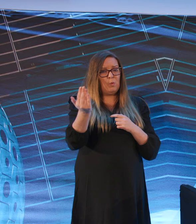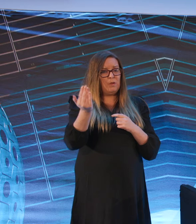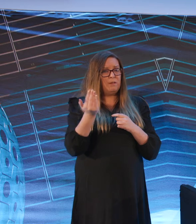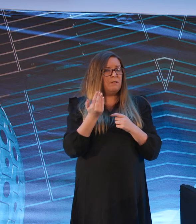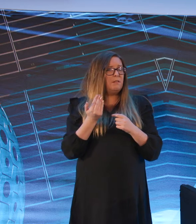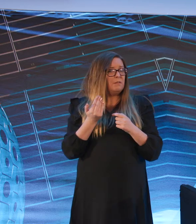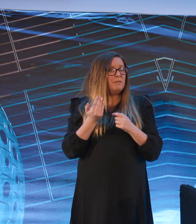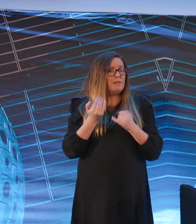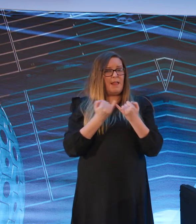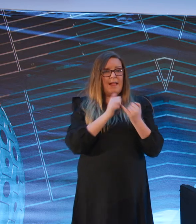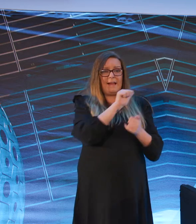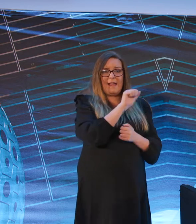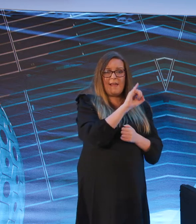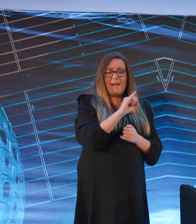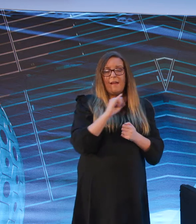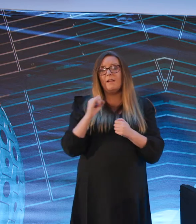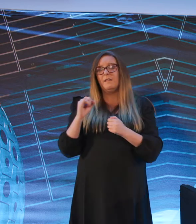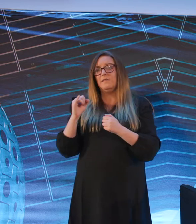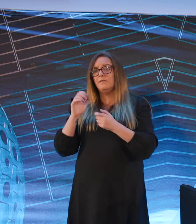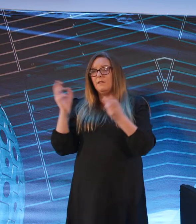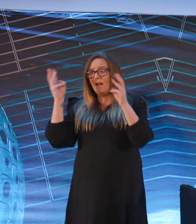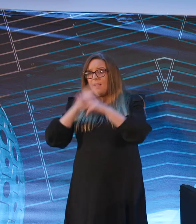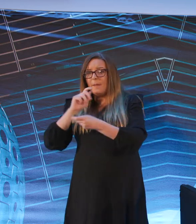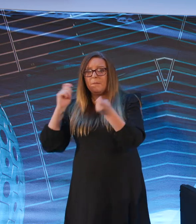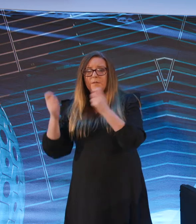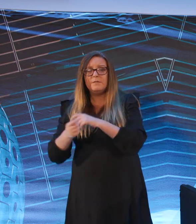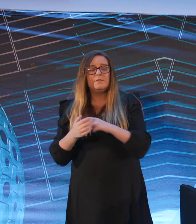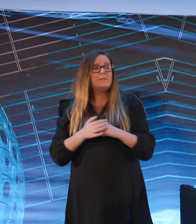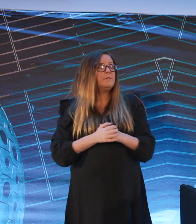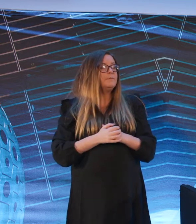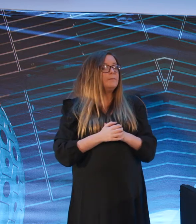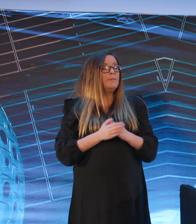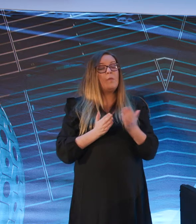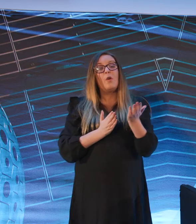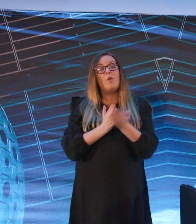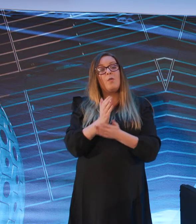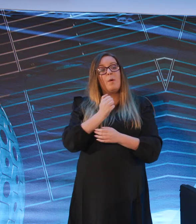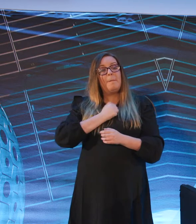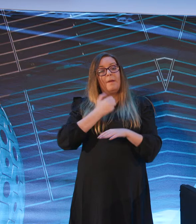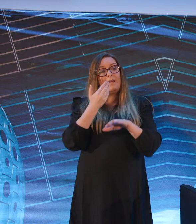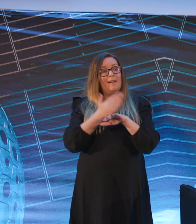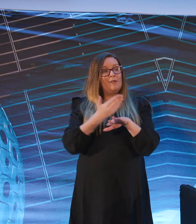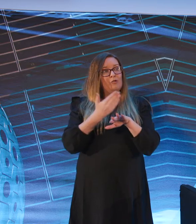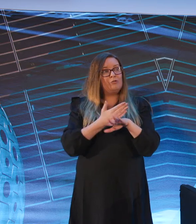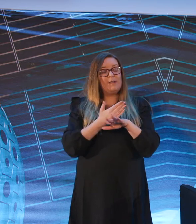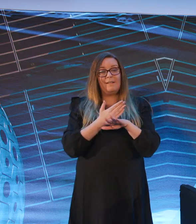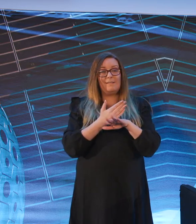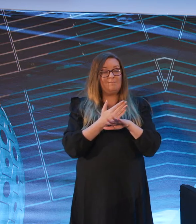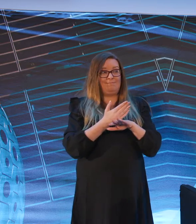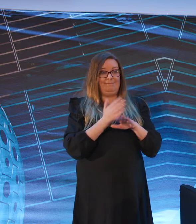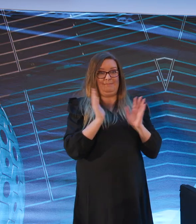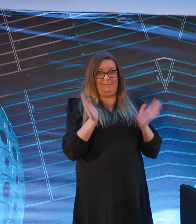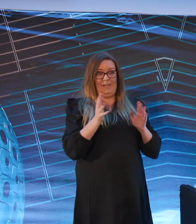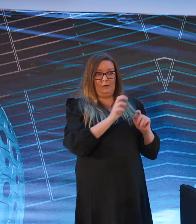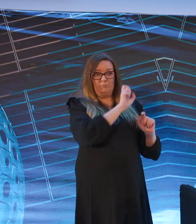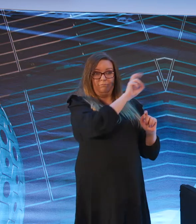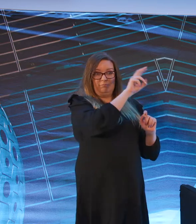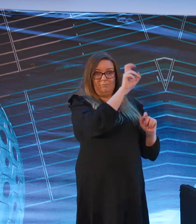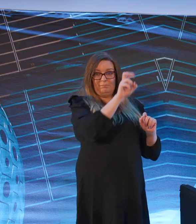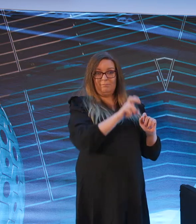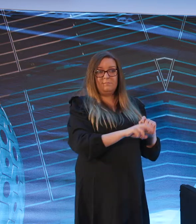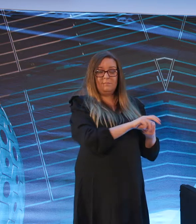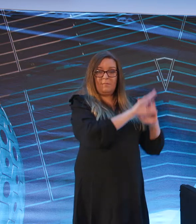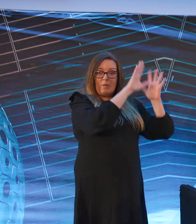society. Throughout my career, which has been more or less almost around the world, I have witnessed